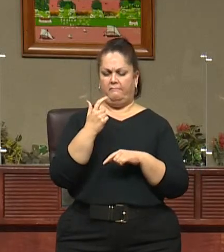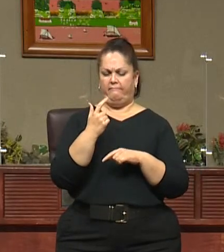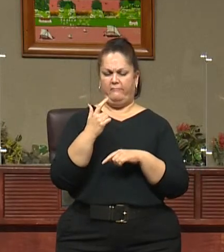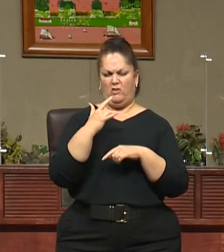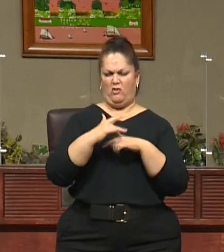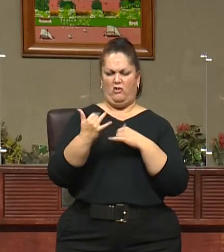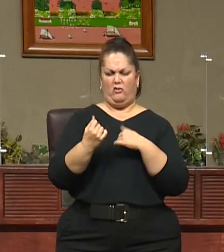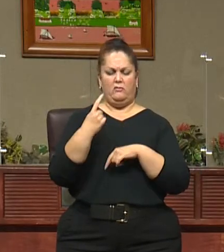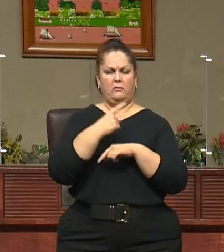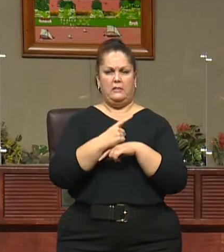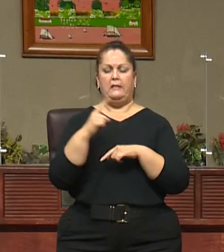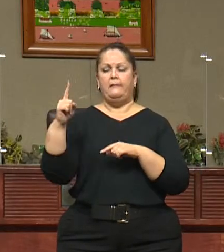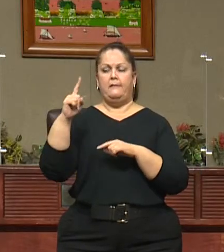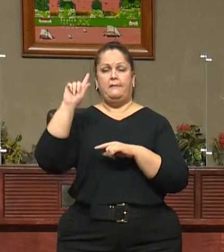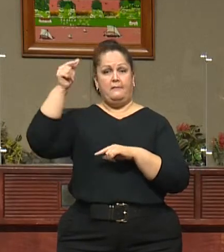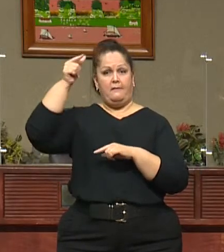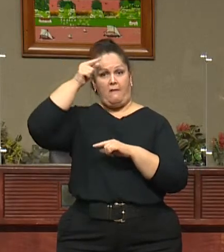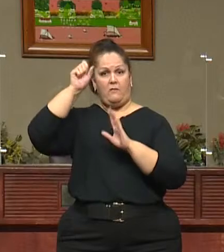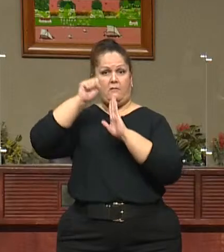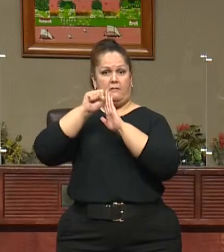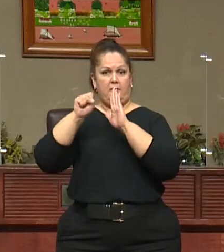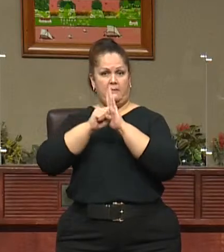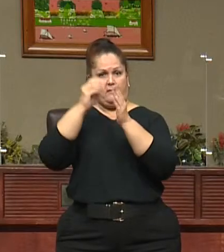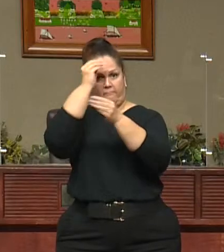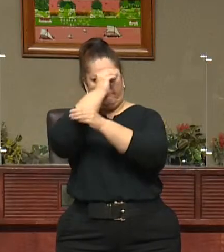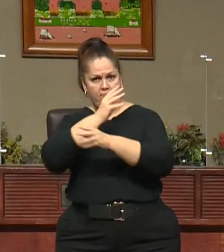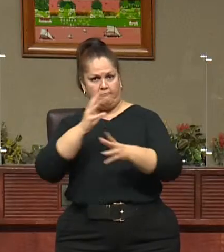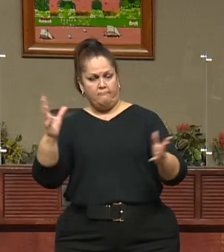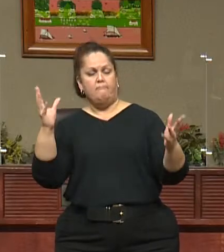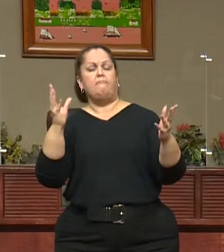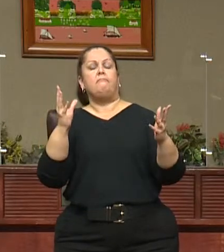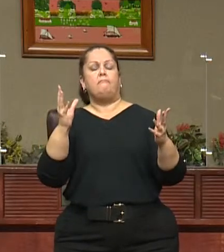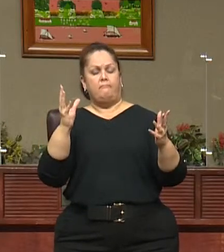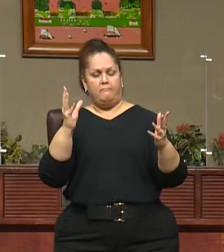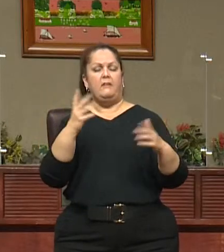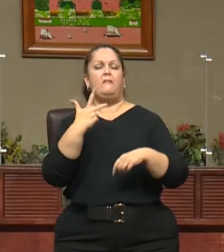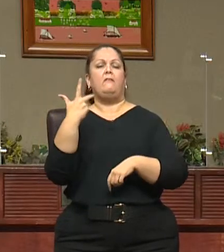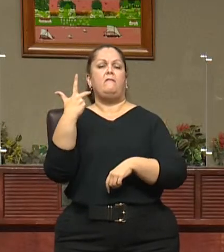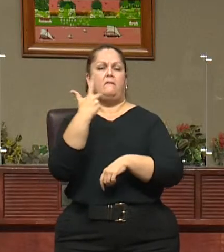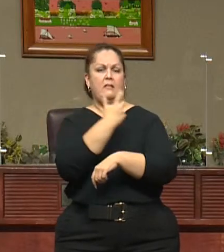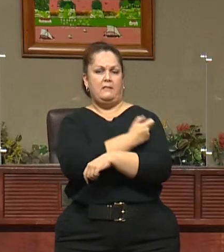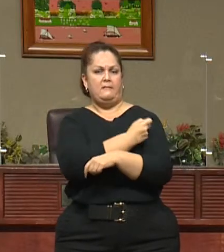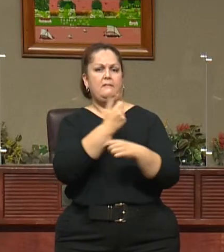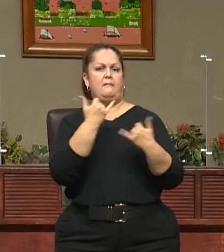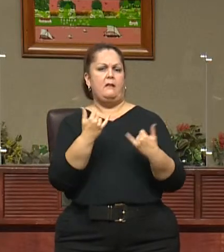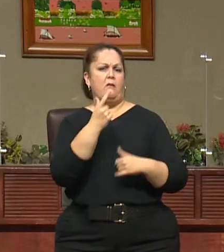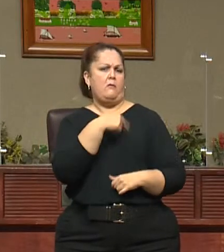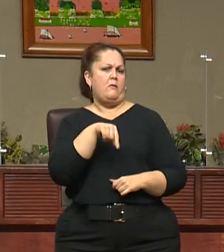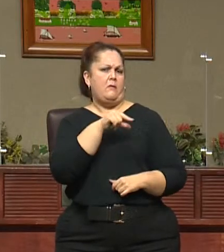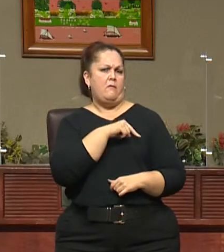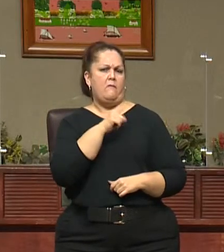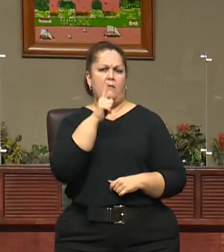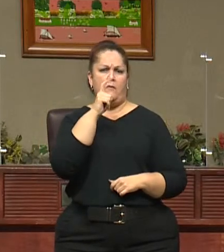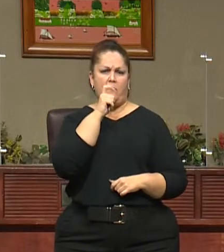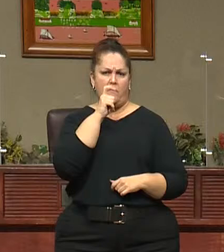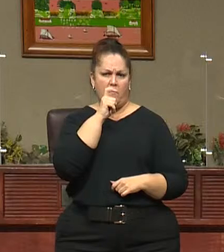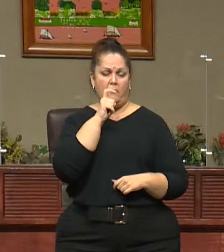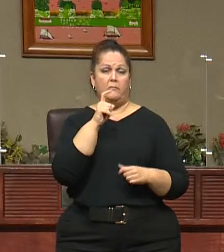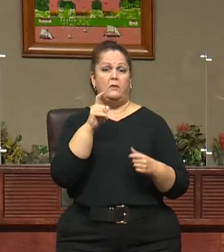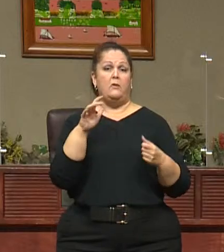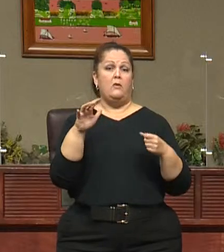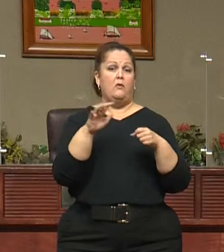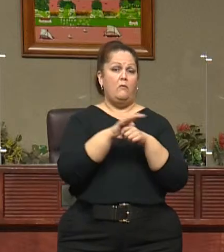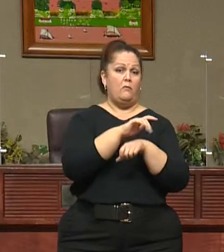state announced the expansion of the COVID-19 vaccine eligibility for full-time